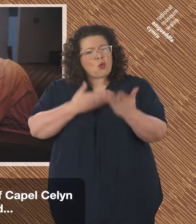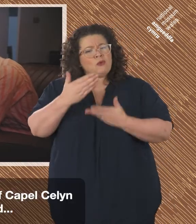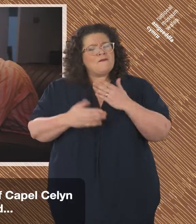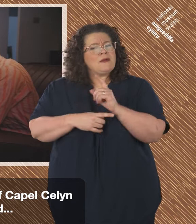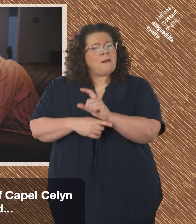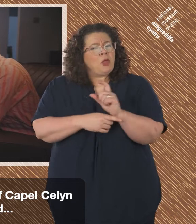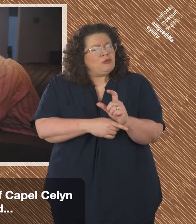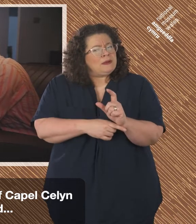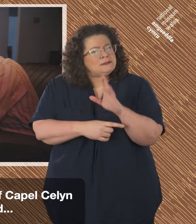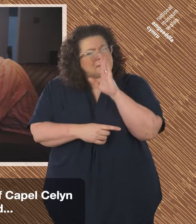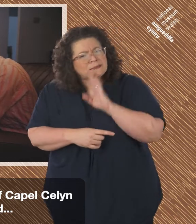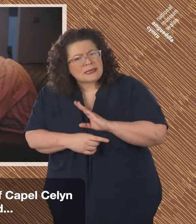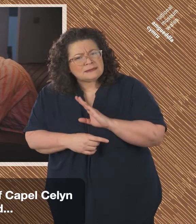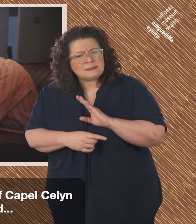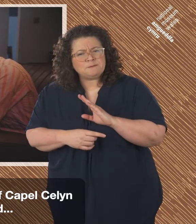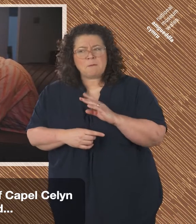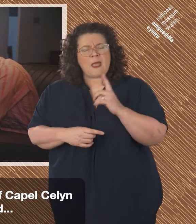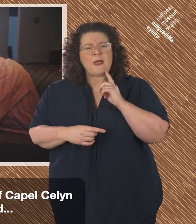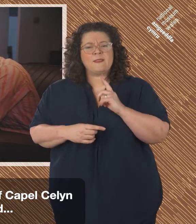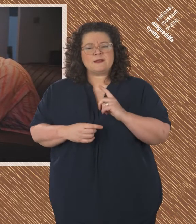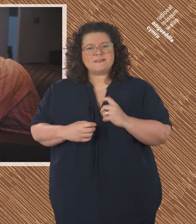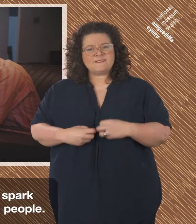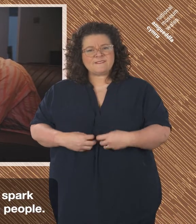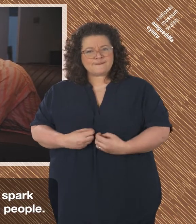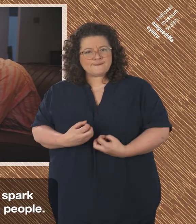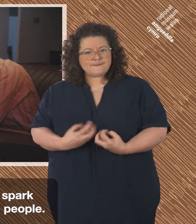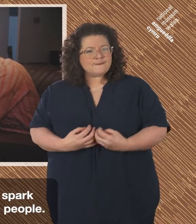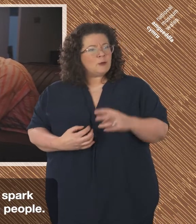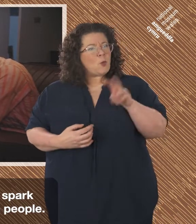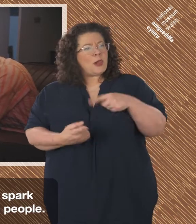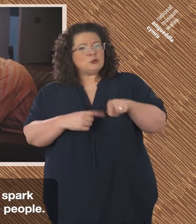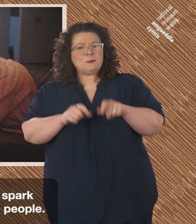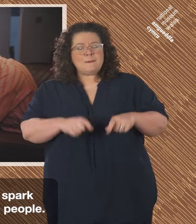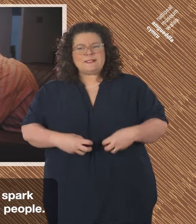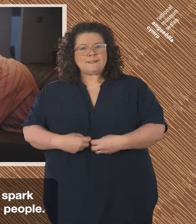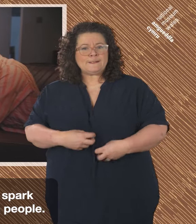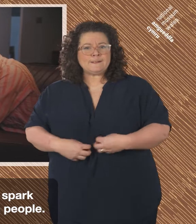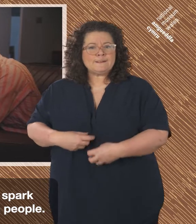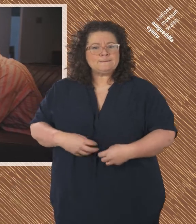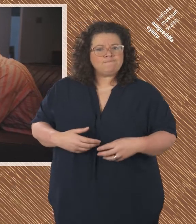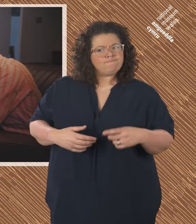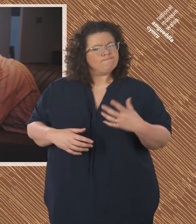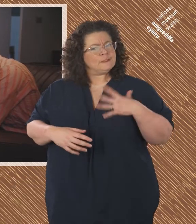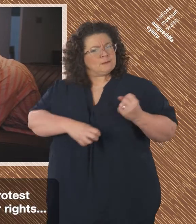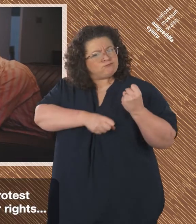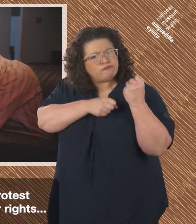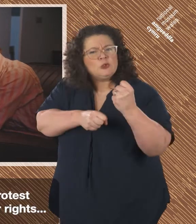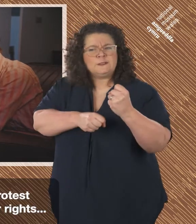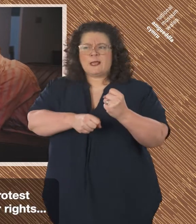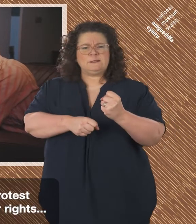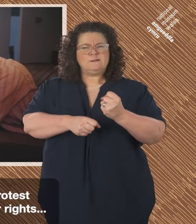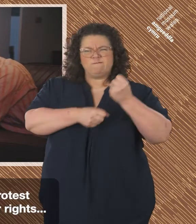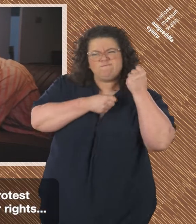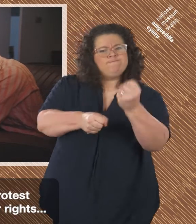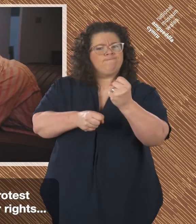Although the story of Capil Celyn is very sad, I think it lit a spark in a lot of Welsh people. If we